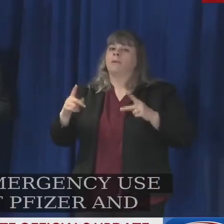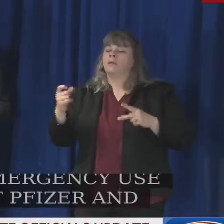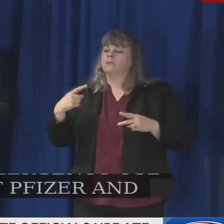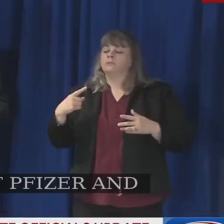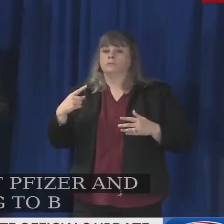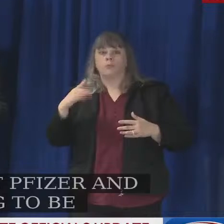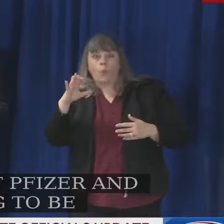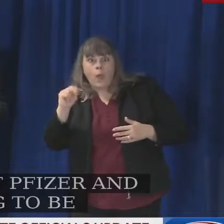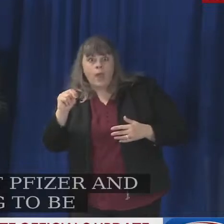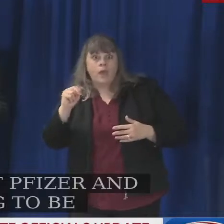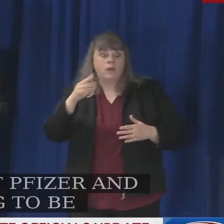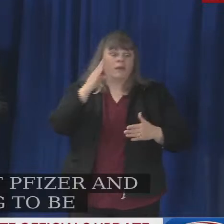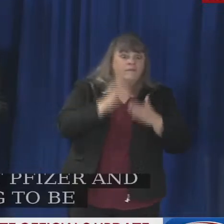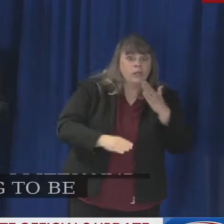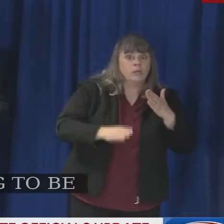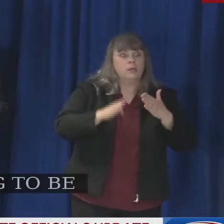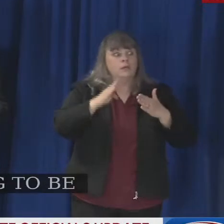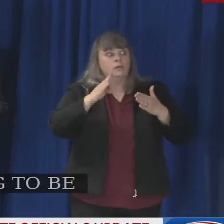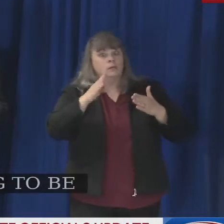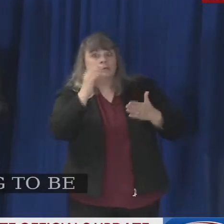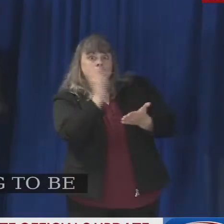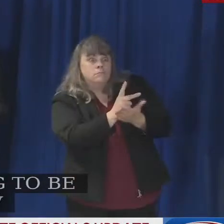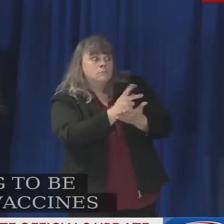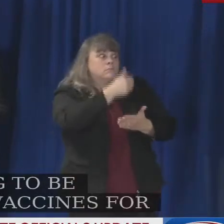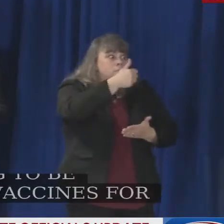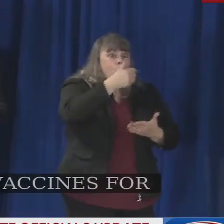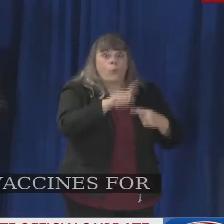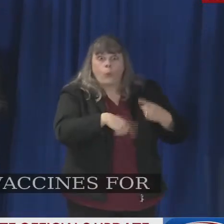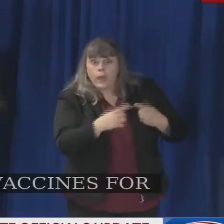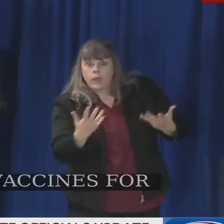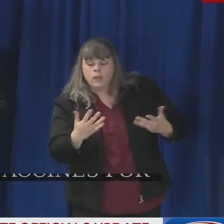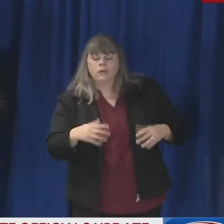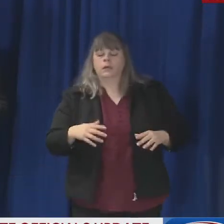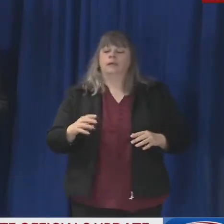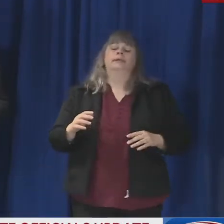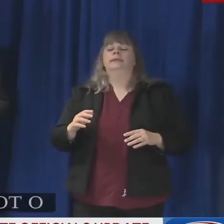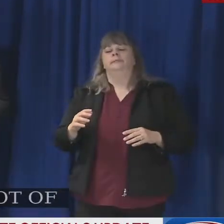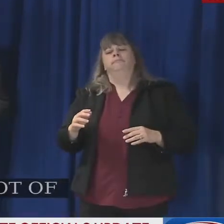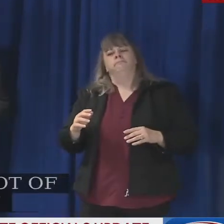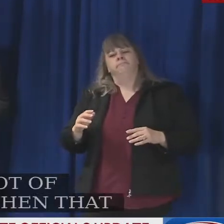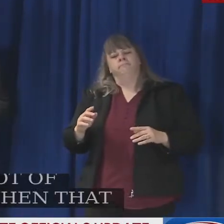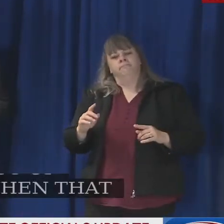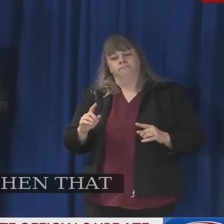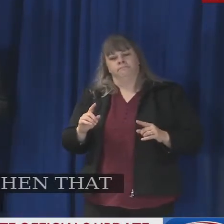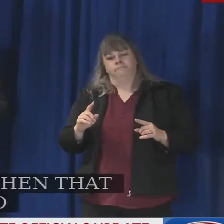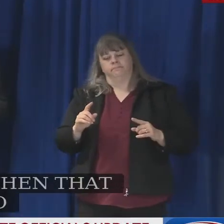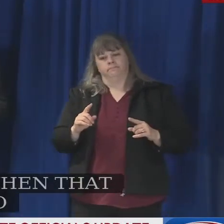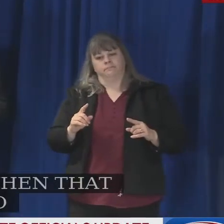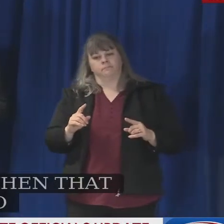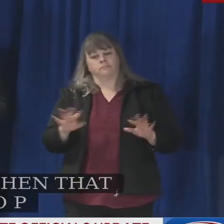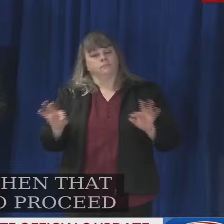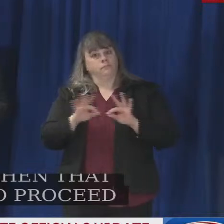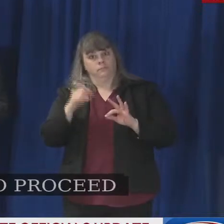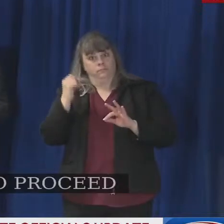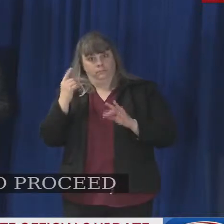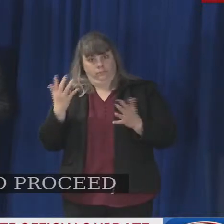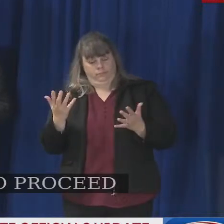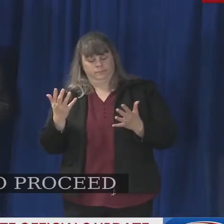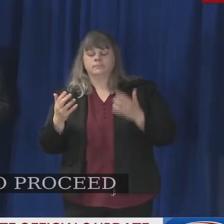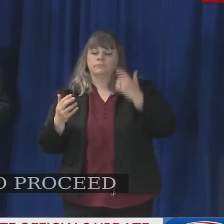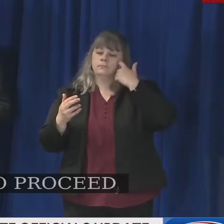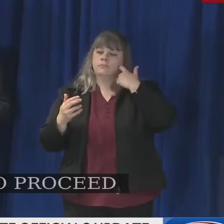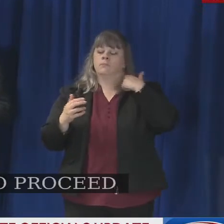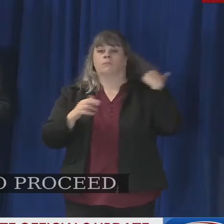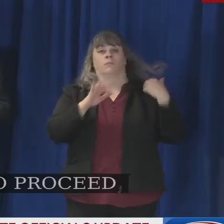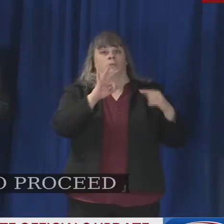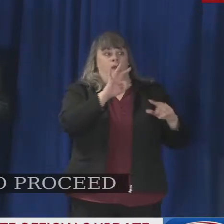is that process going to, see itself through? And so what I've heard is that the